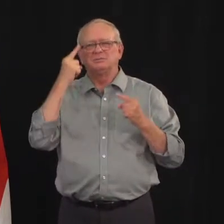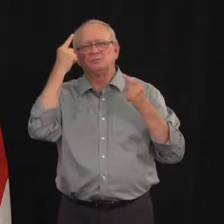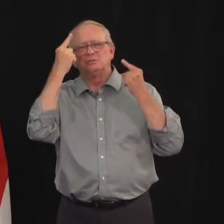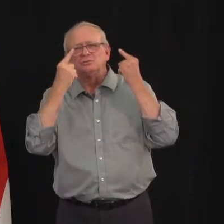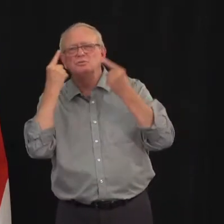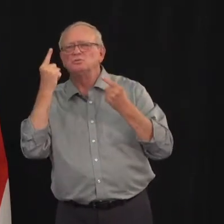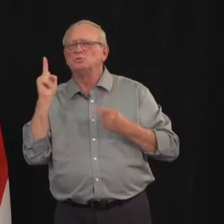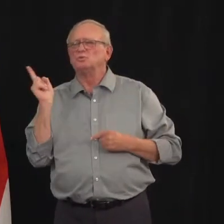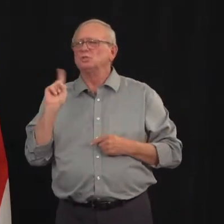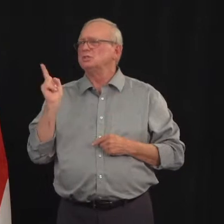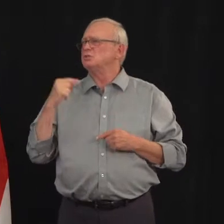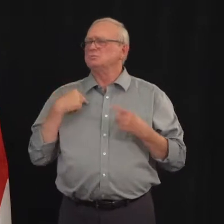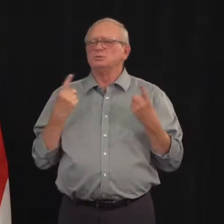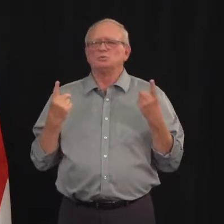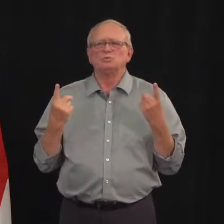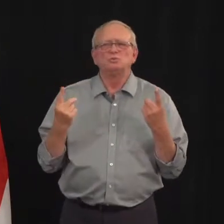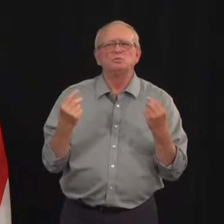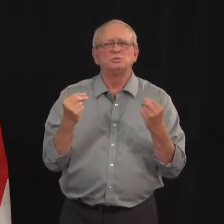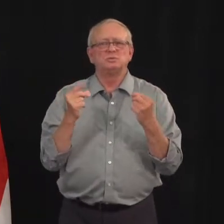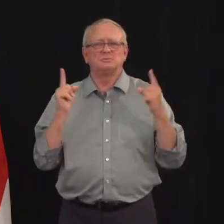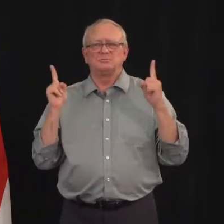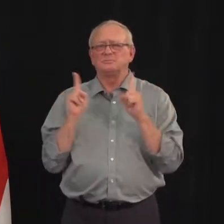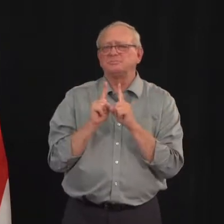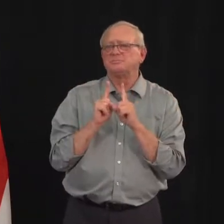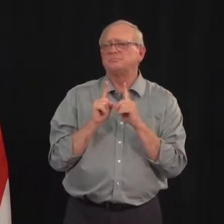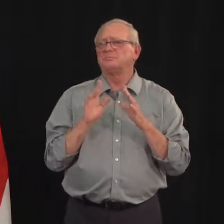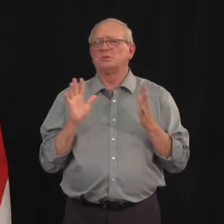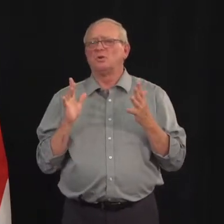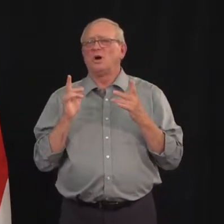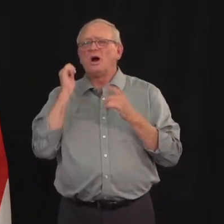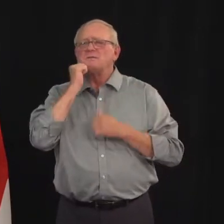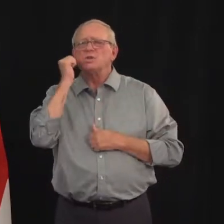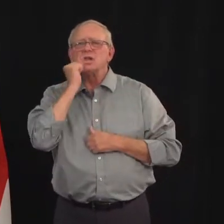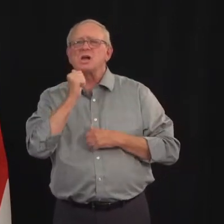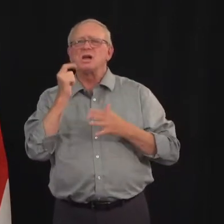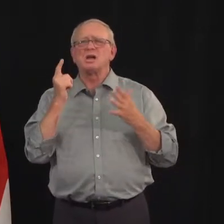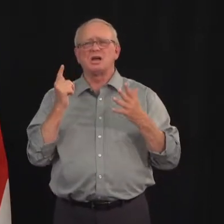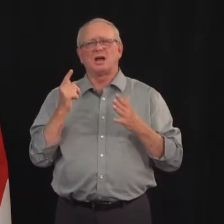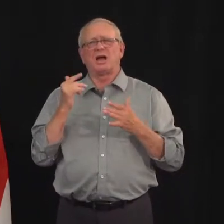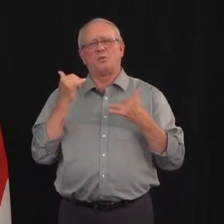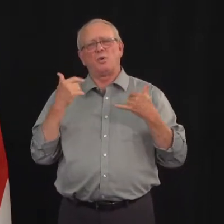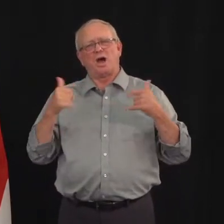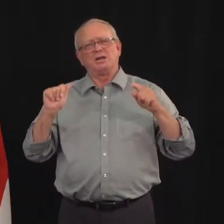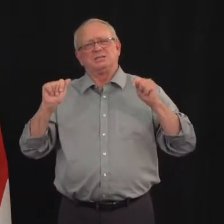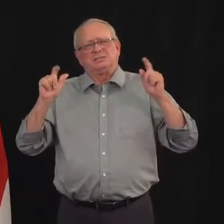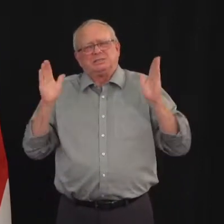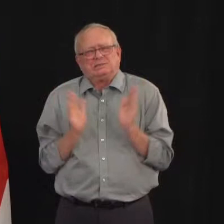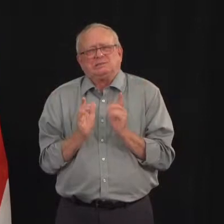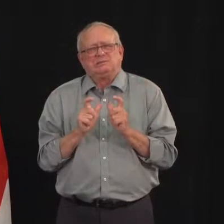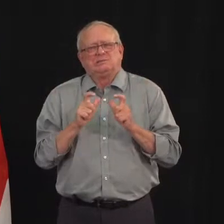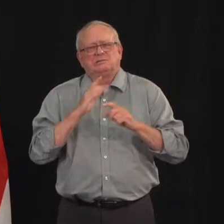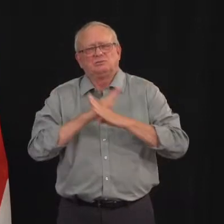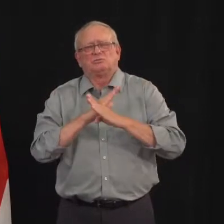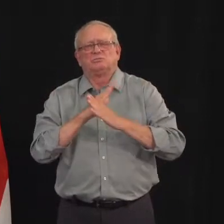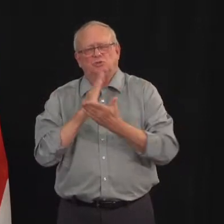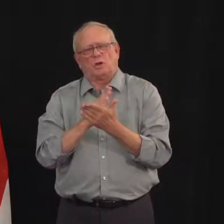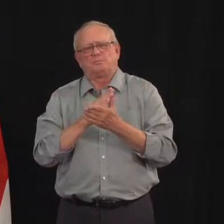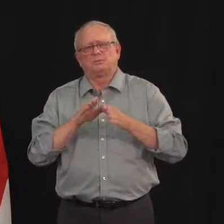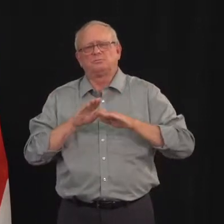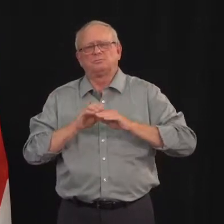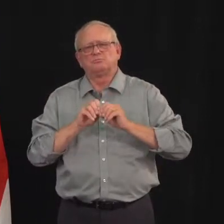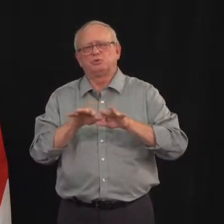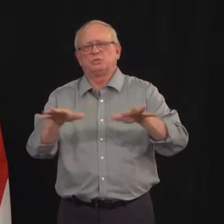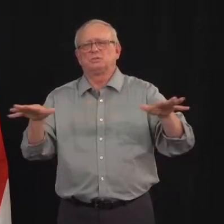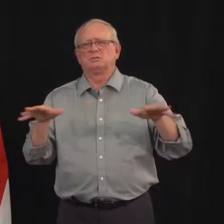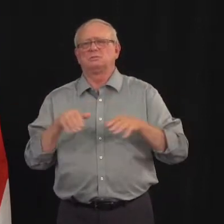daily routines to prevent the spread of COVID. For those who may be at higher risk of severe outcomes, we have